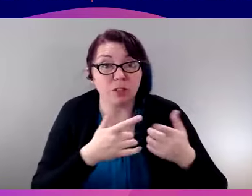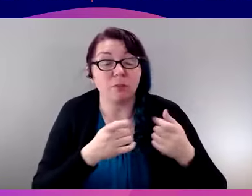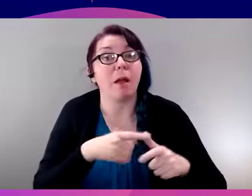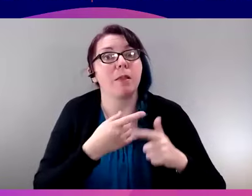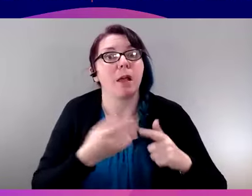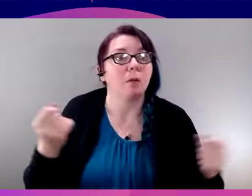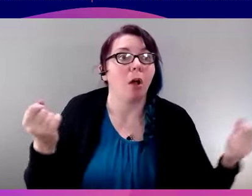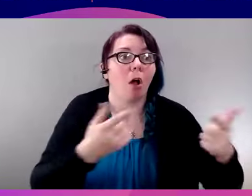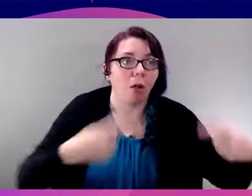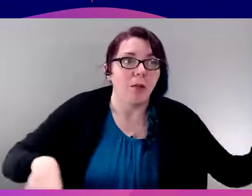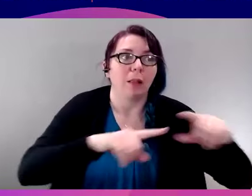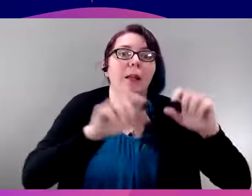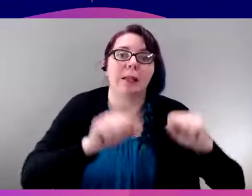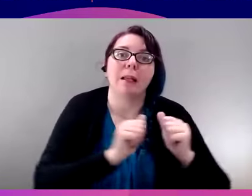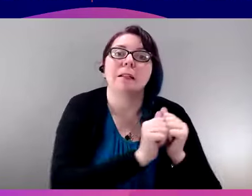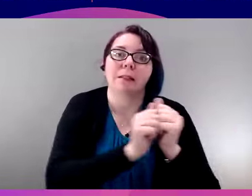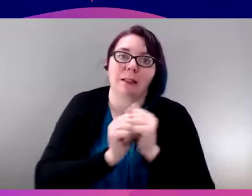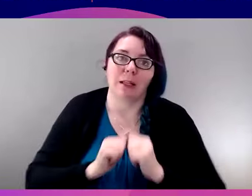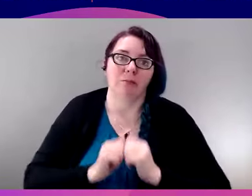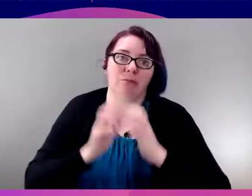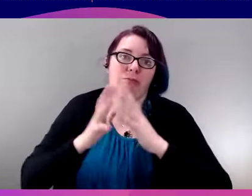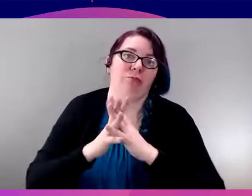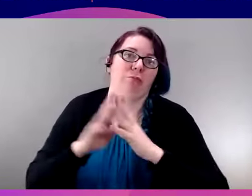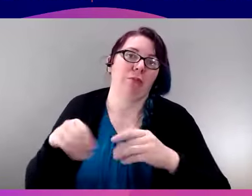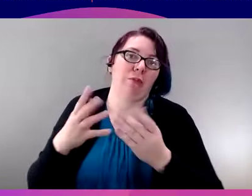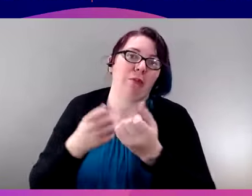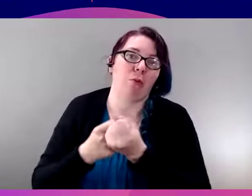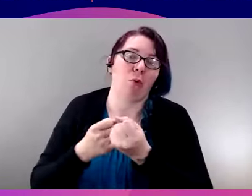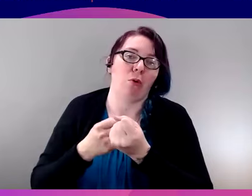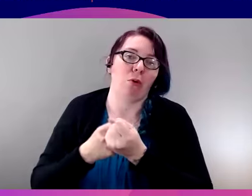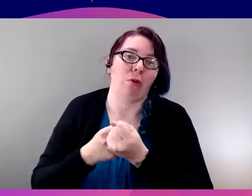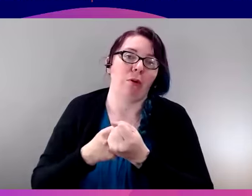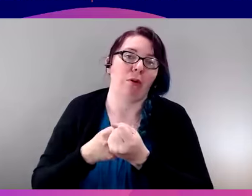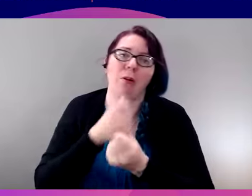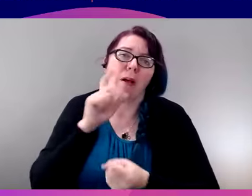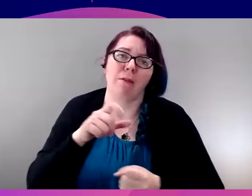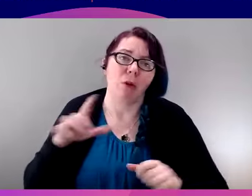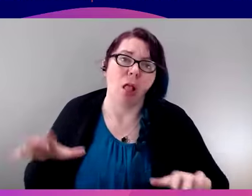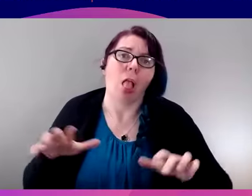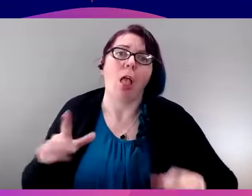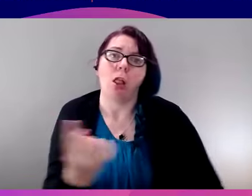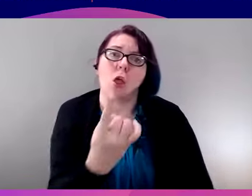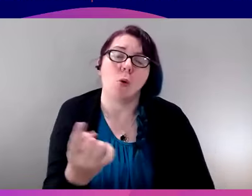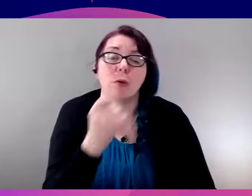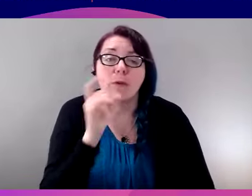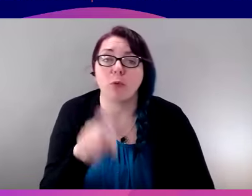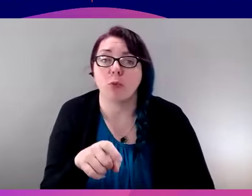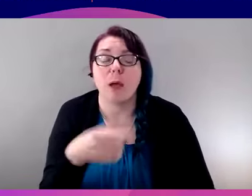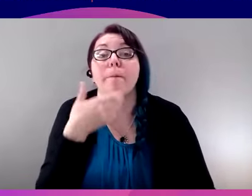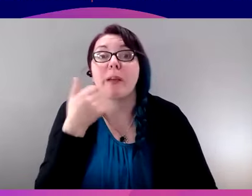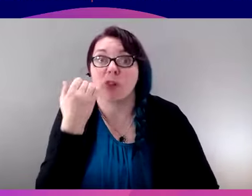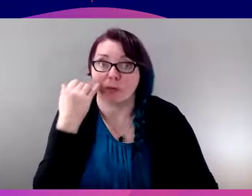work alone, and it doesn't need to be done alone. So, yeah, I would say, yeah, small